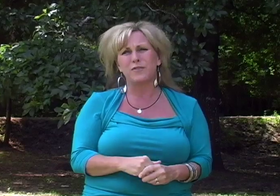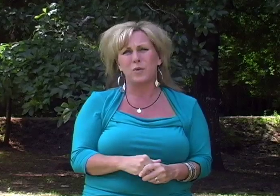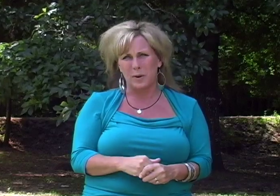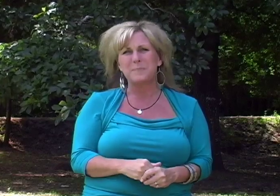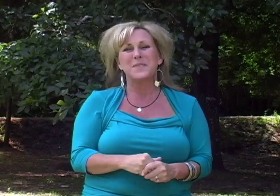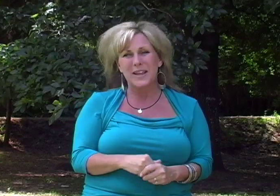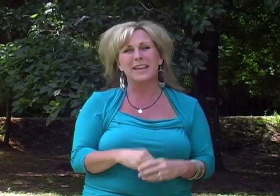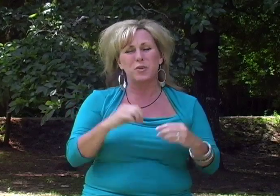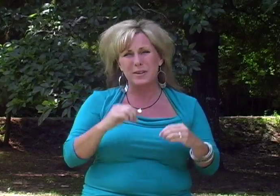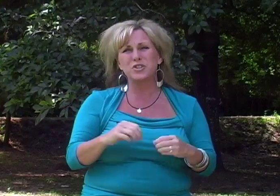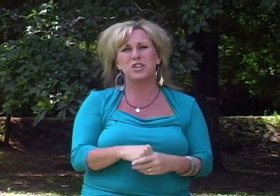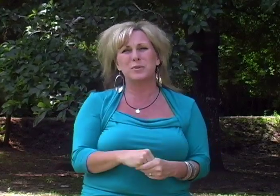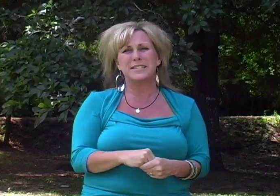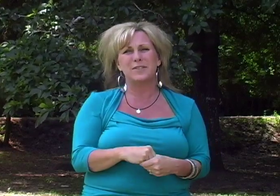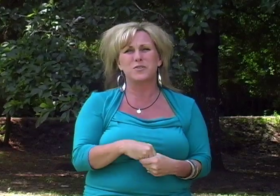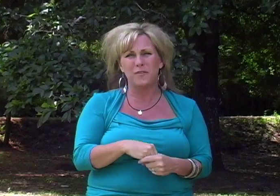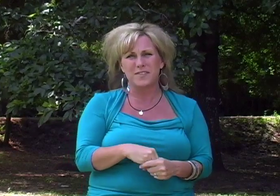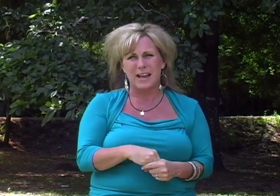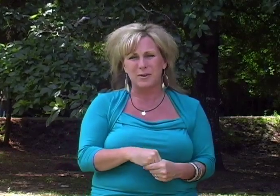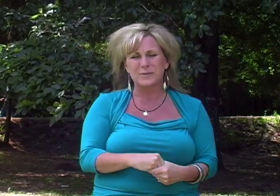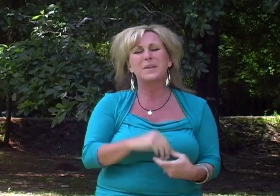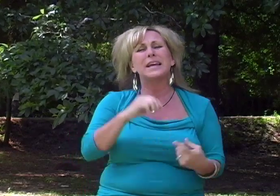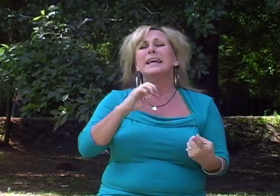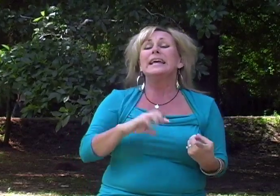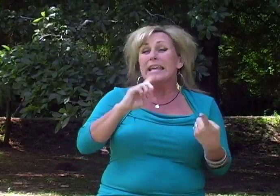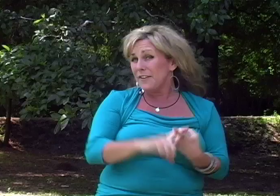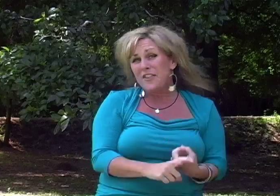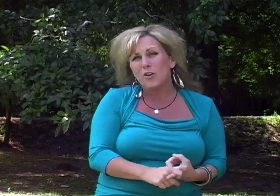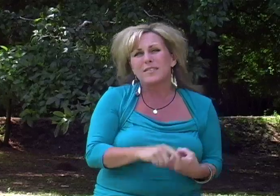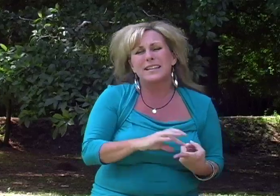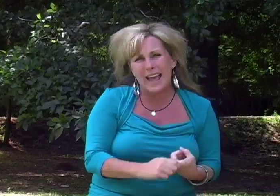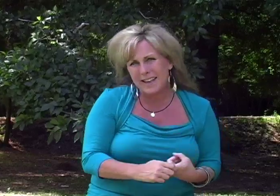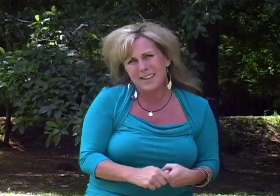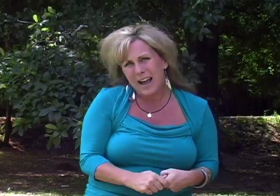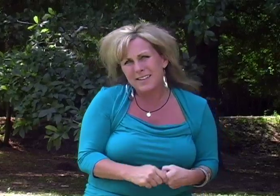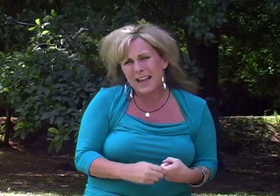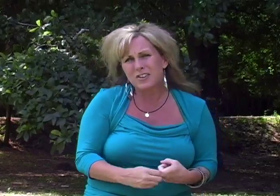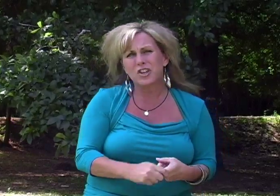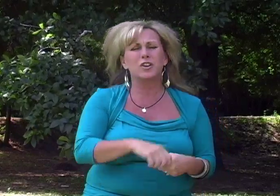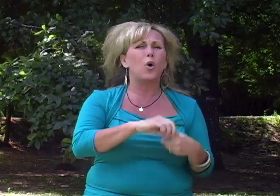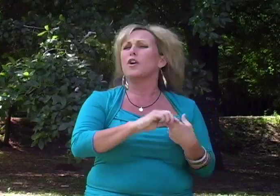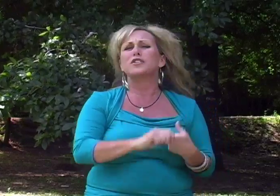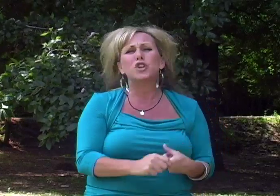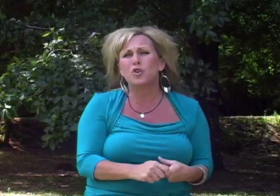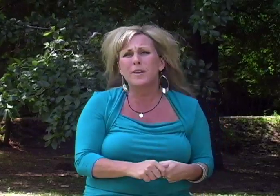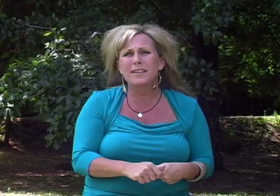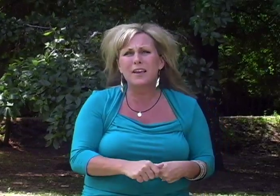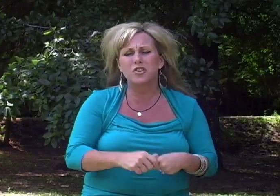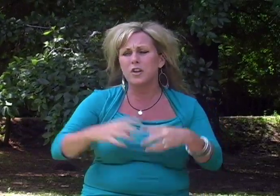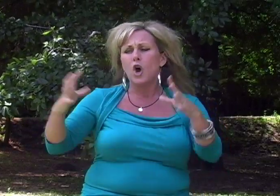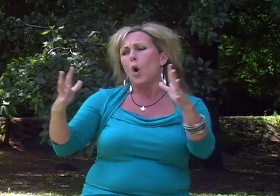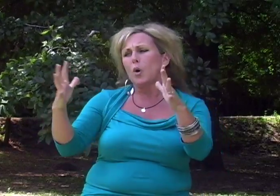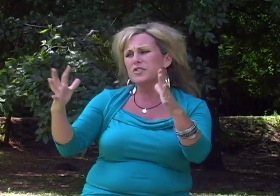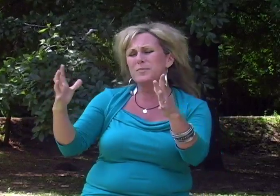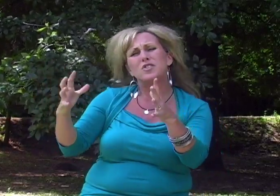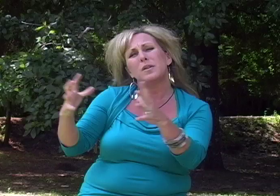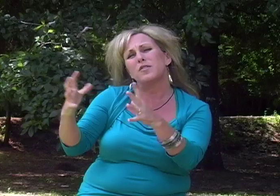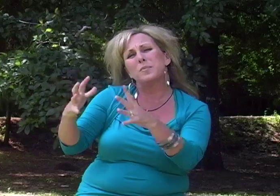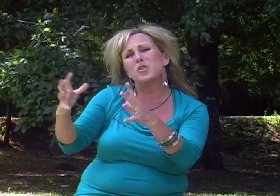for. Okay, so be sure you attend those office hours. If there is an SI session or a tutoring session or some students from your